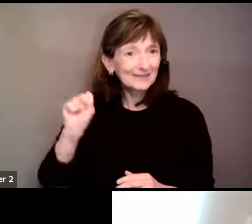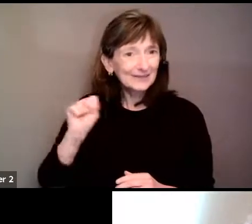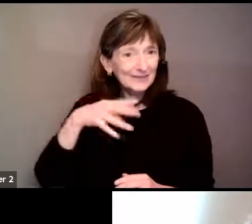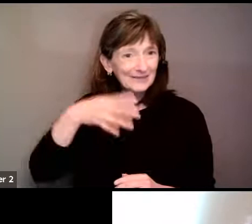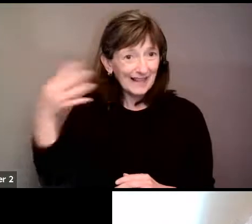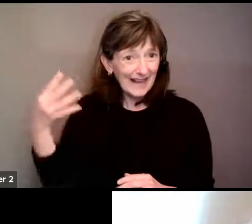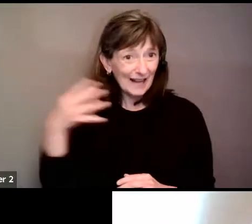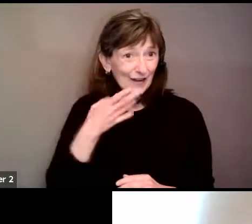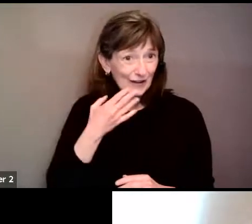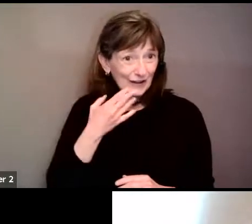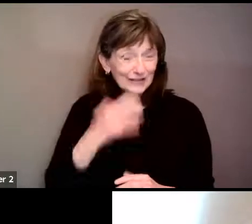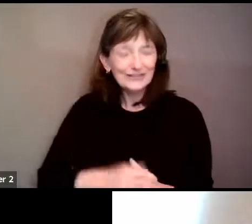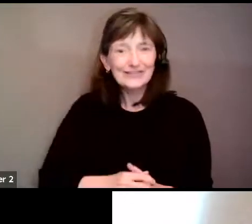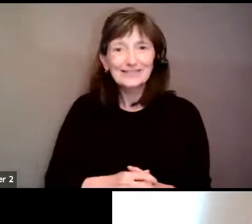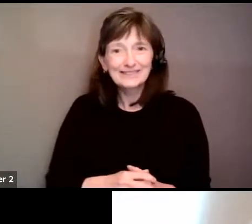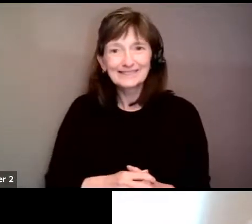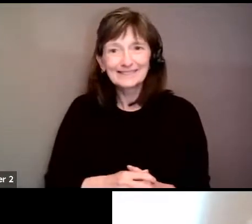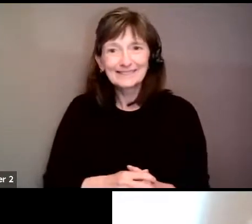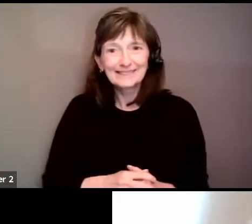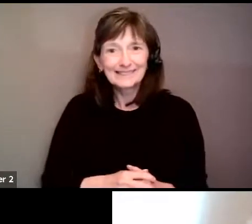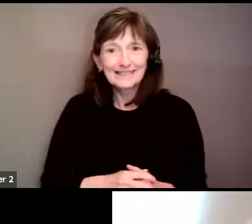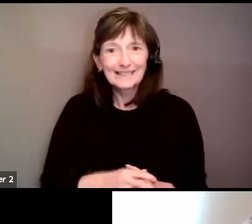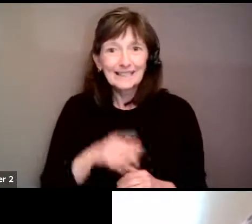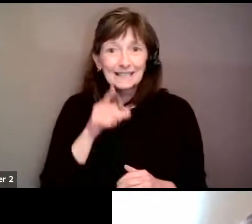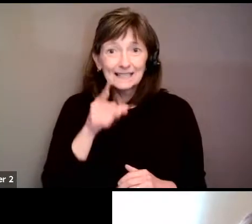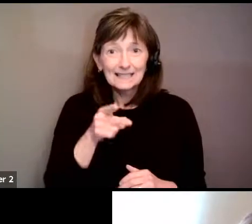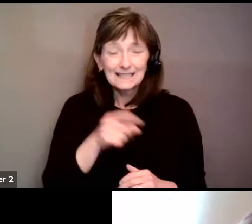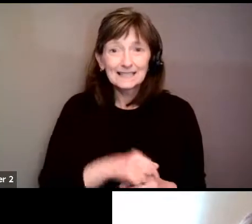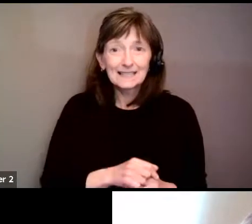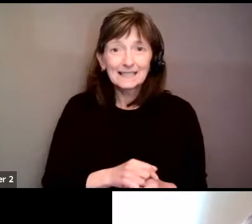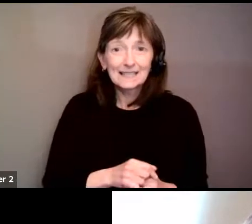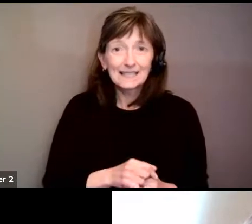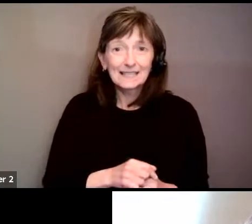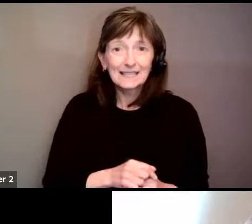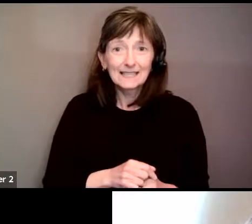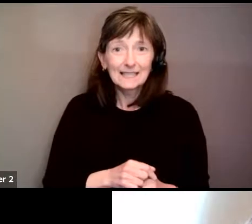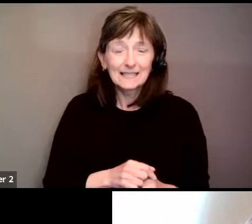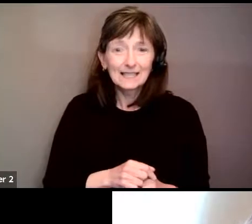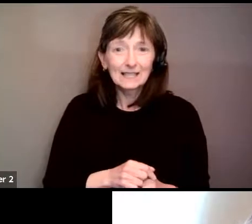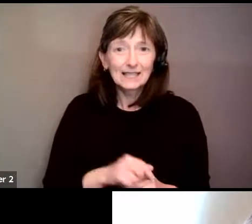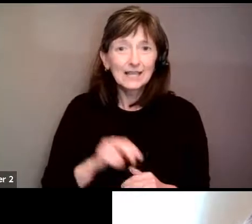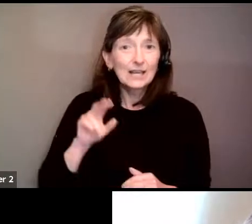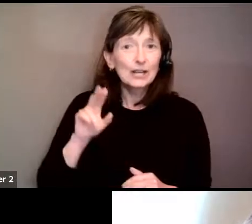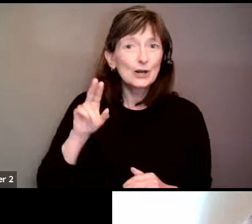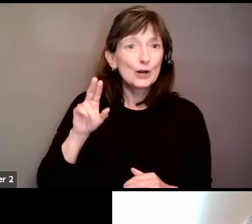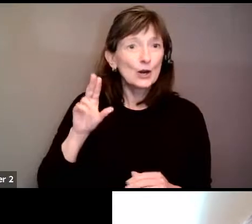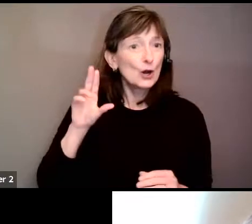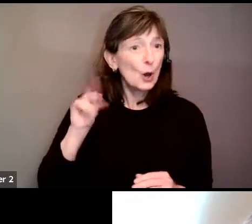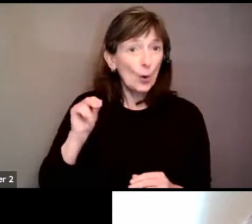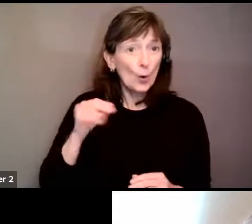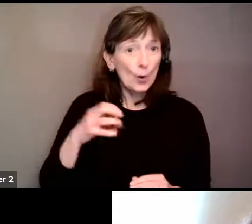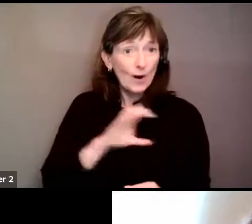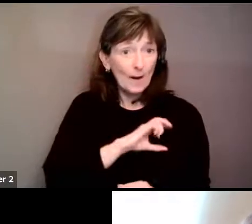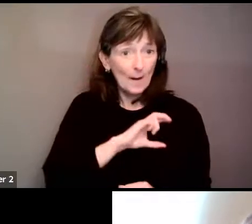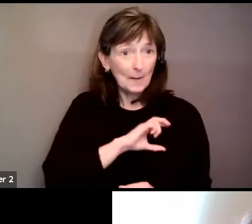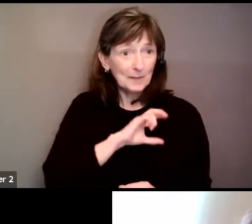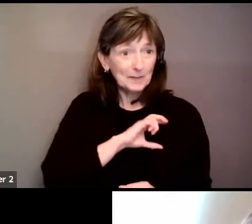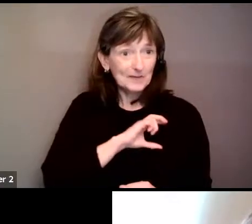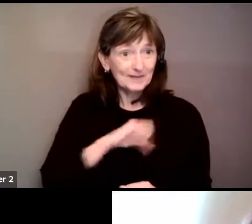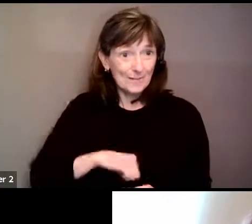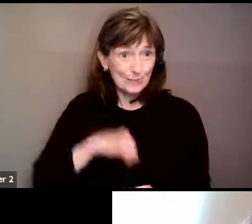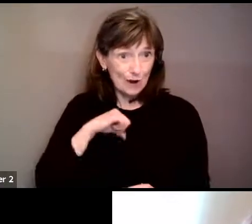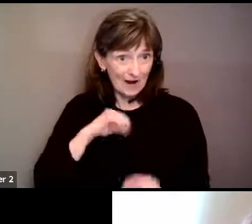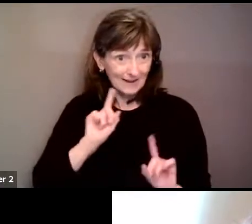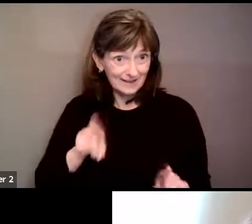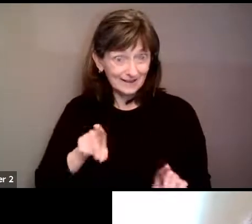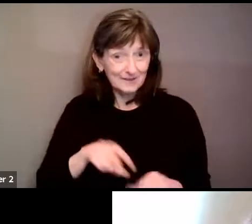representation. And this one says no cops. No cops at Pride, mm-hmm.